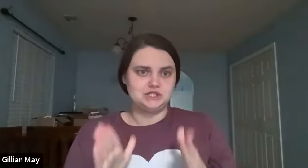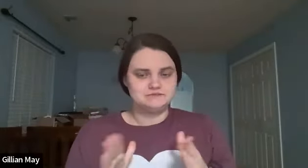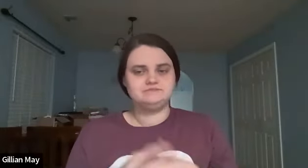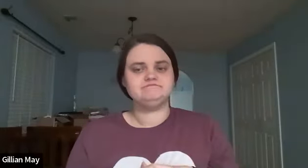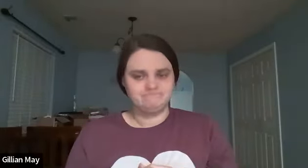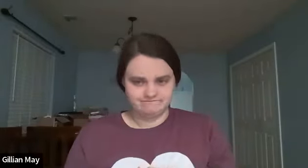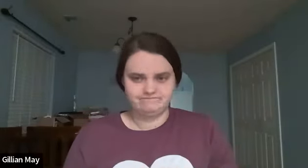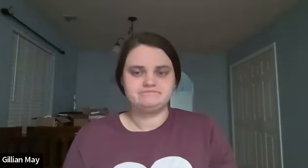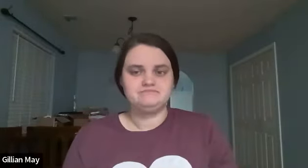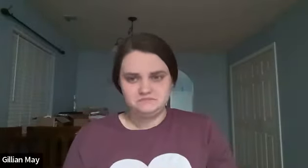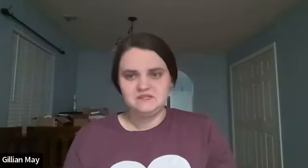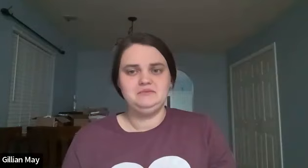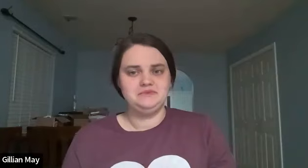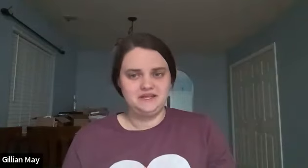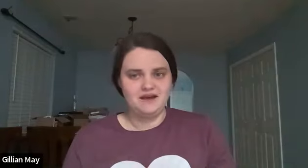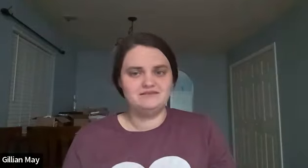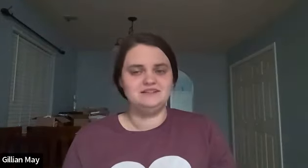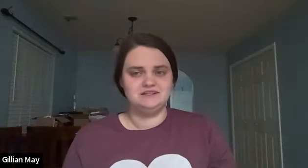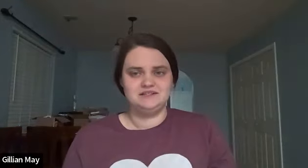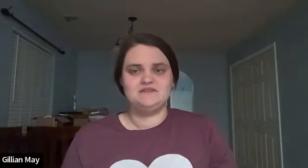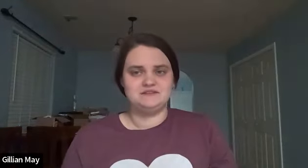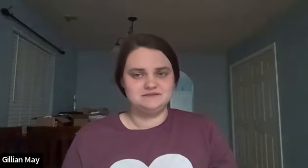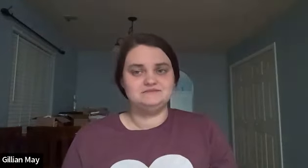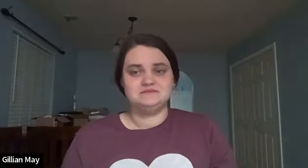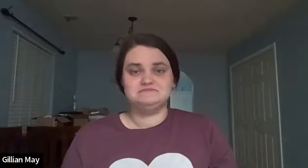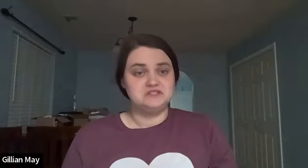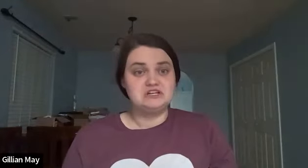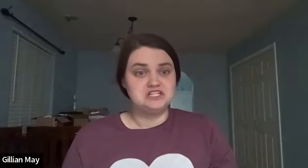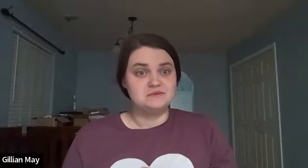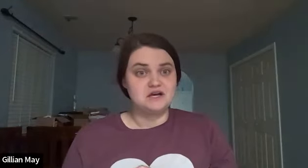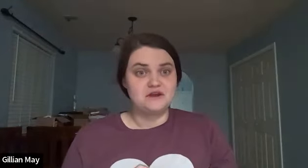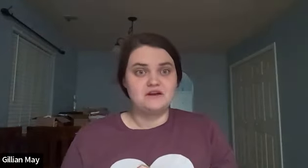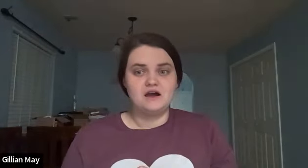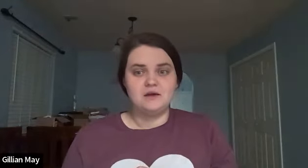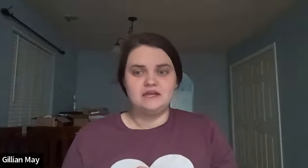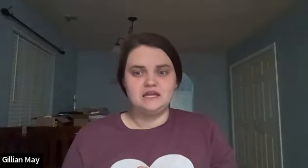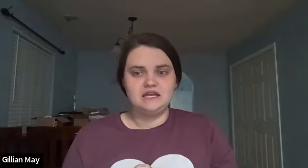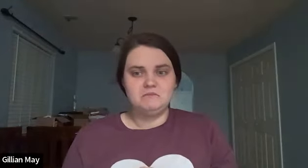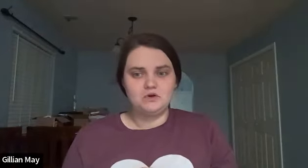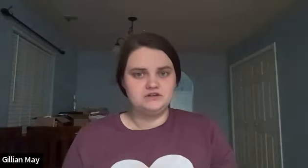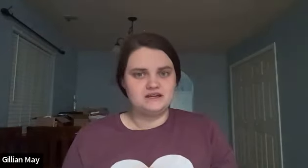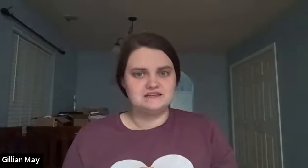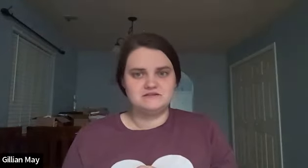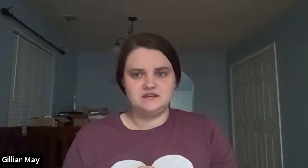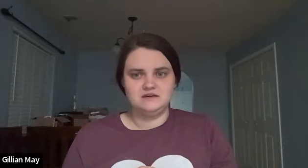engineer. But yeah, there's a ton of jobs out there. Any more you guys can think